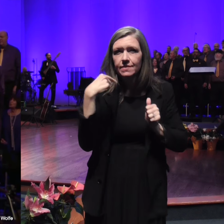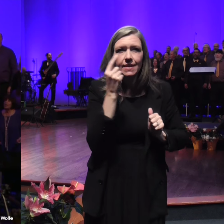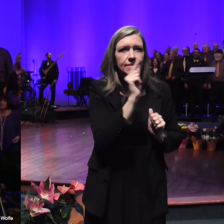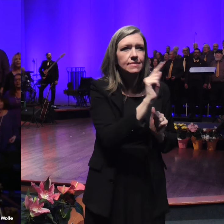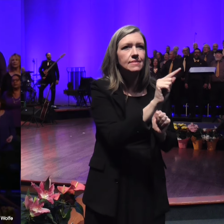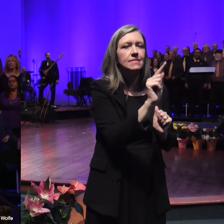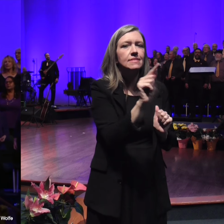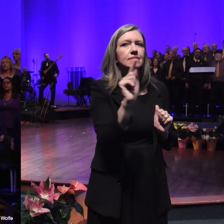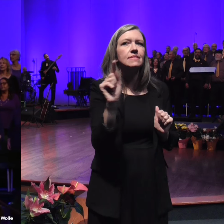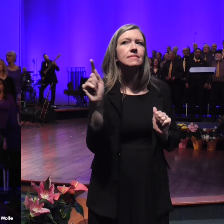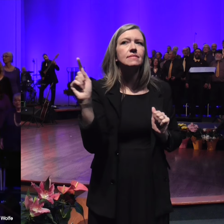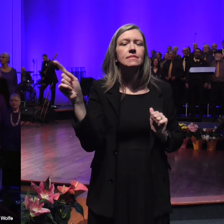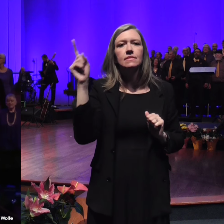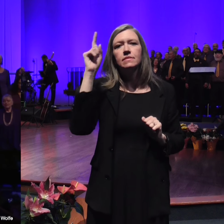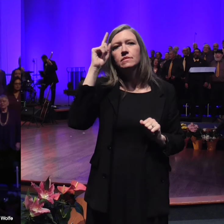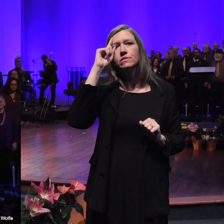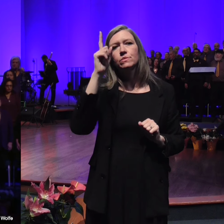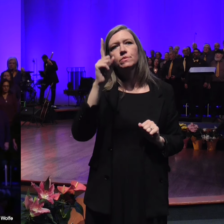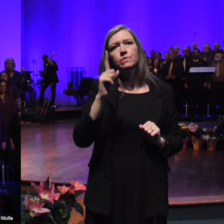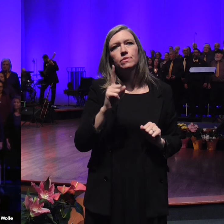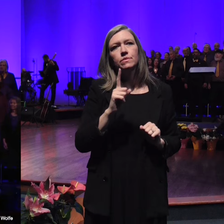each face.